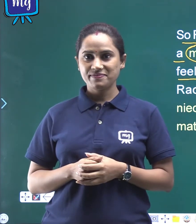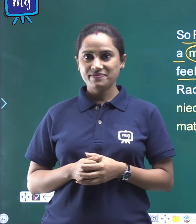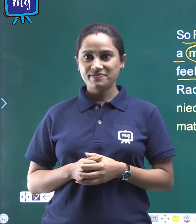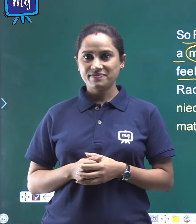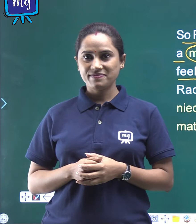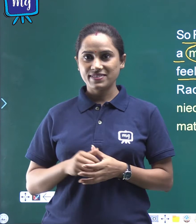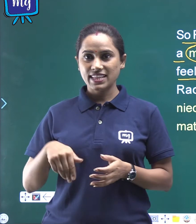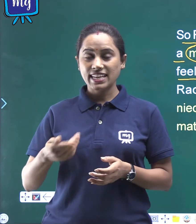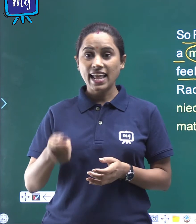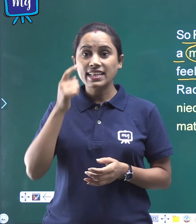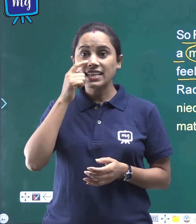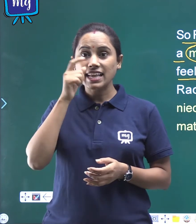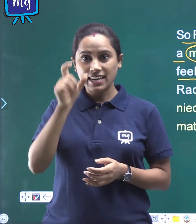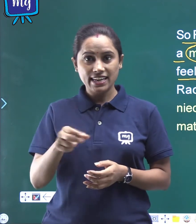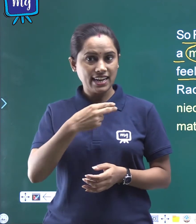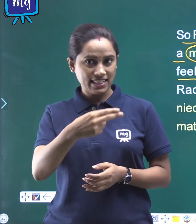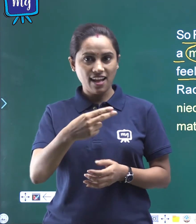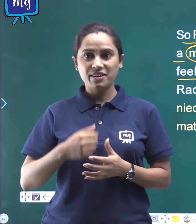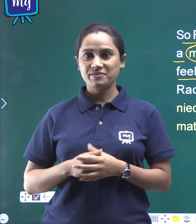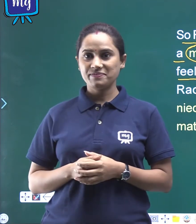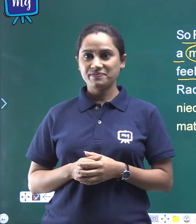that Ratna,